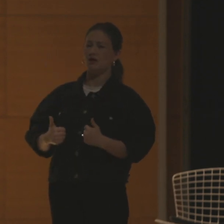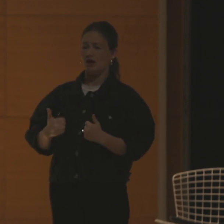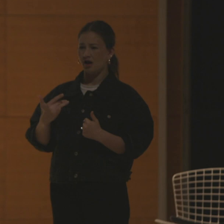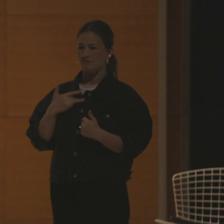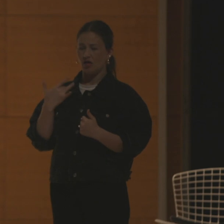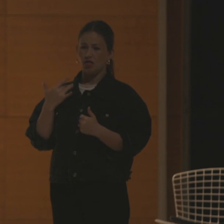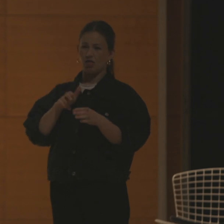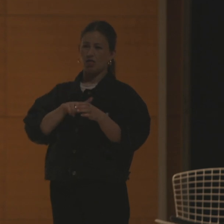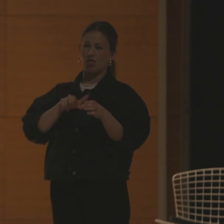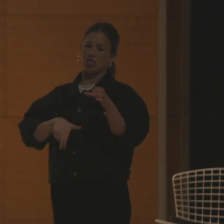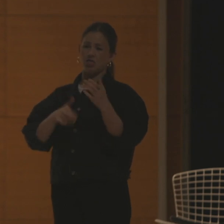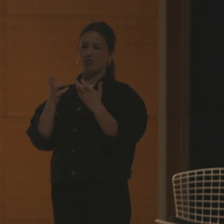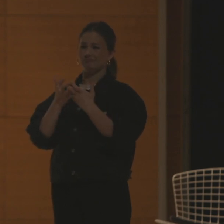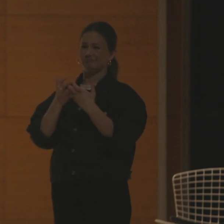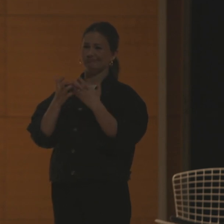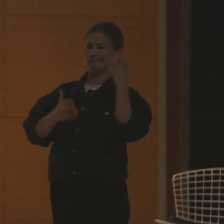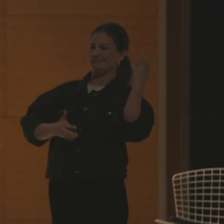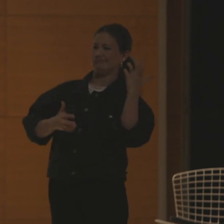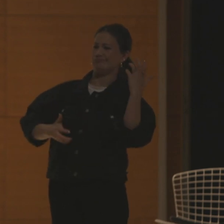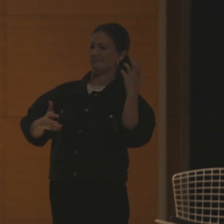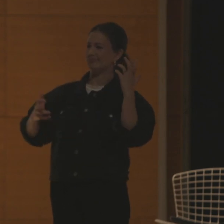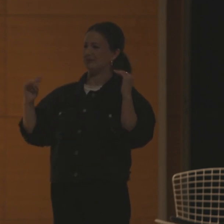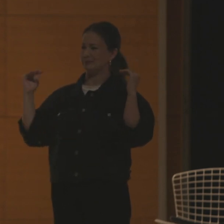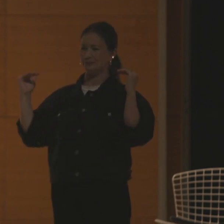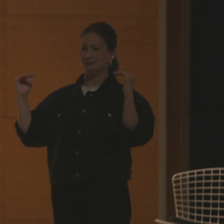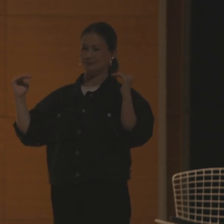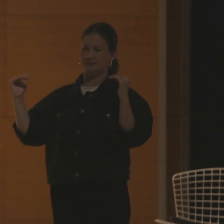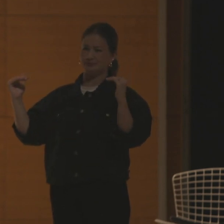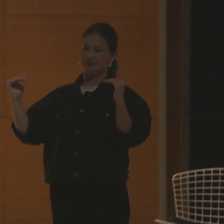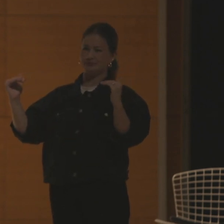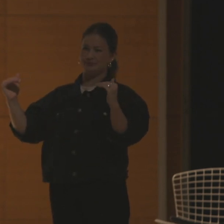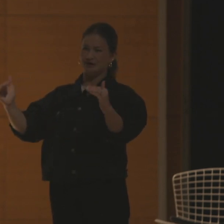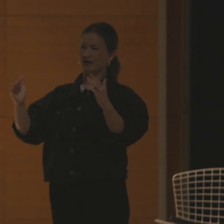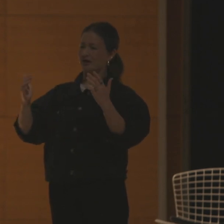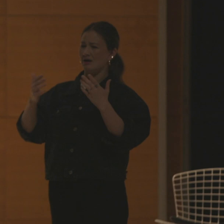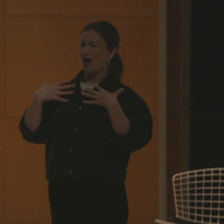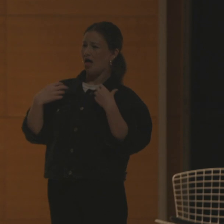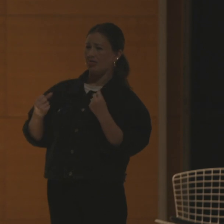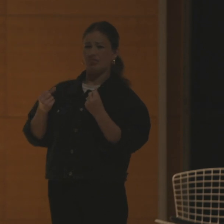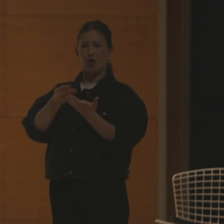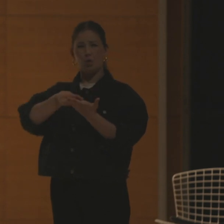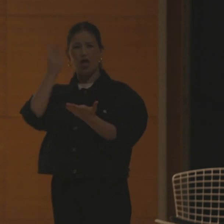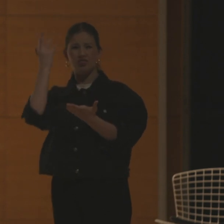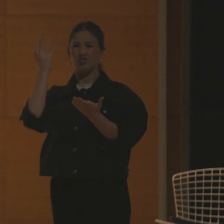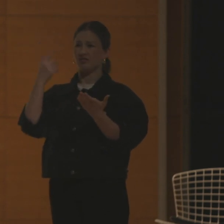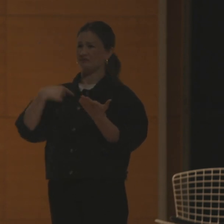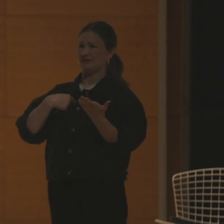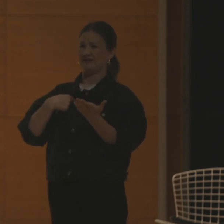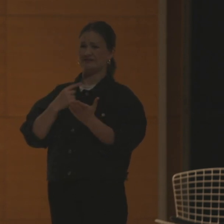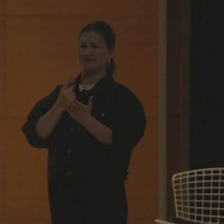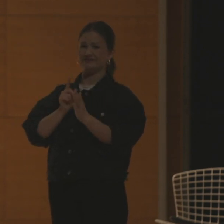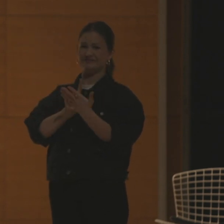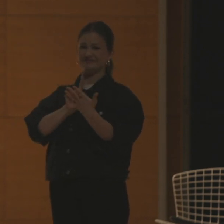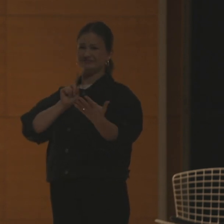among Marin's pristine streets and quaint signage, its veneer of health and wealth, an insult I couldn't answer. As